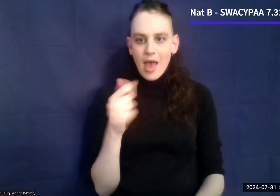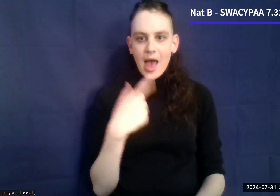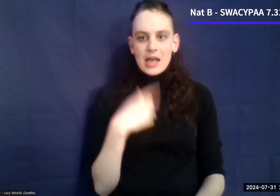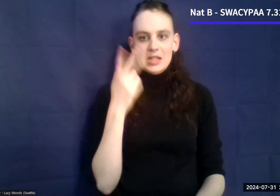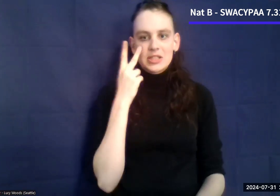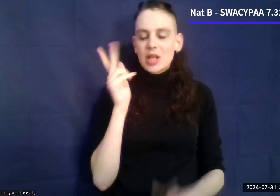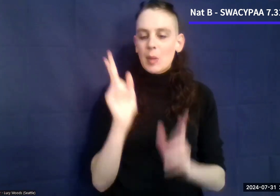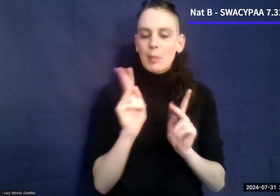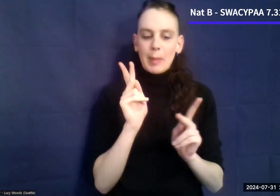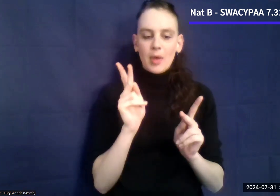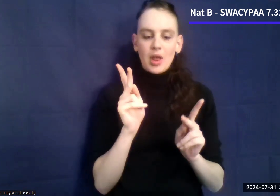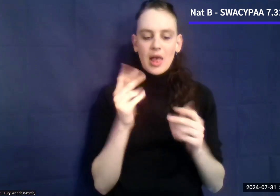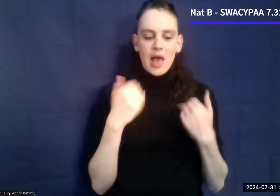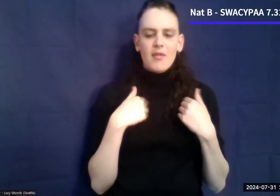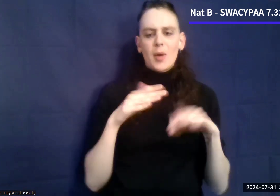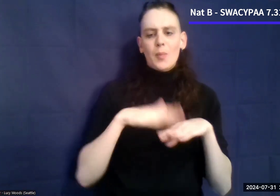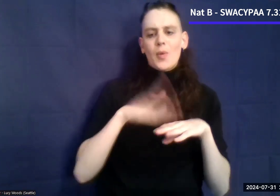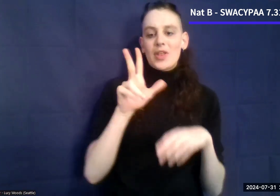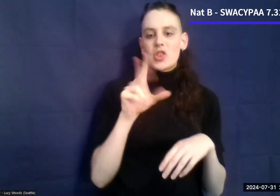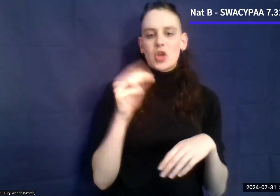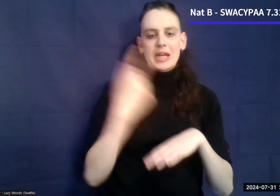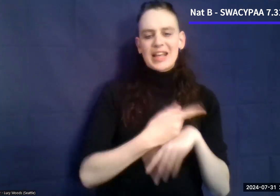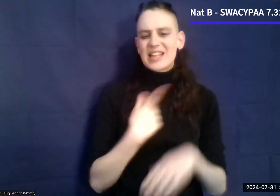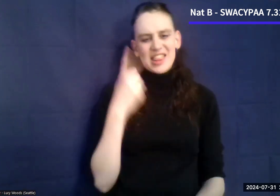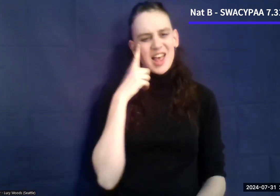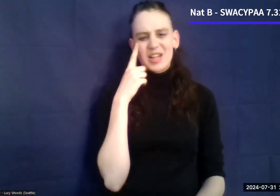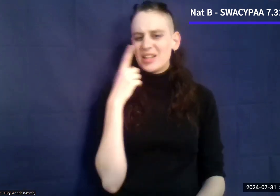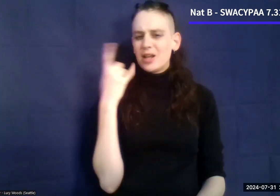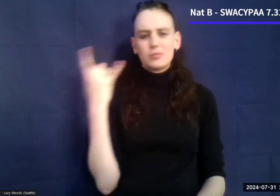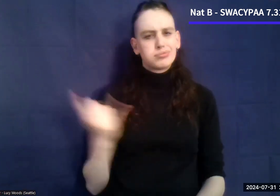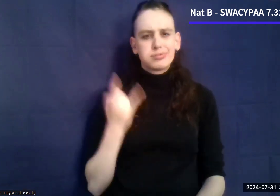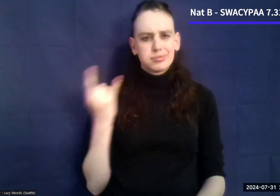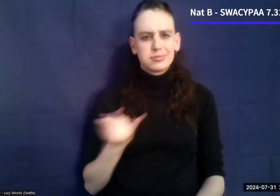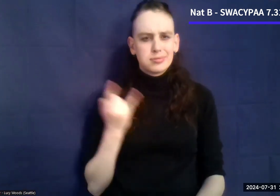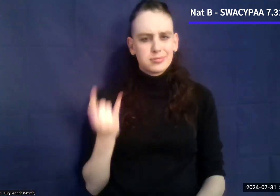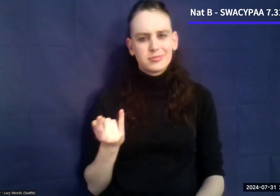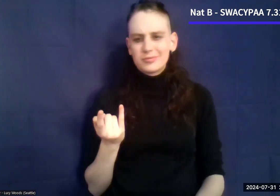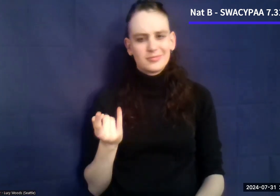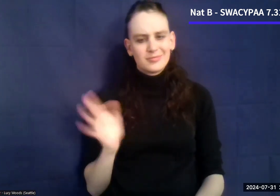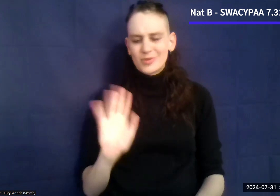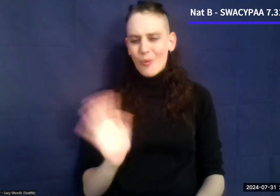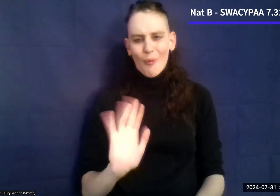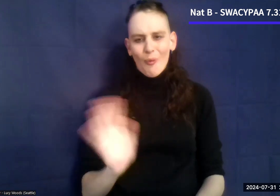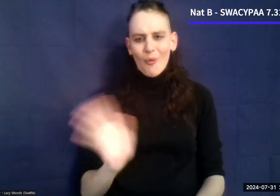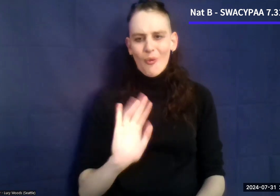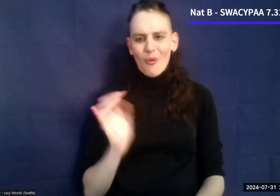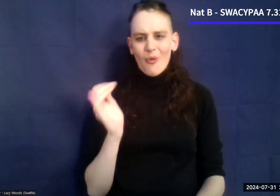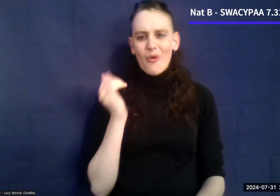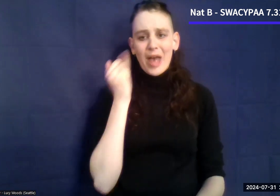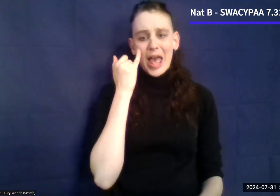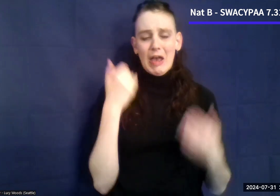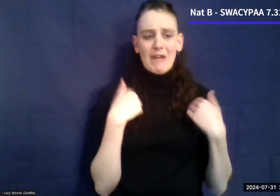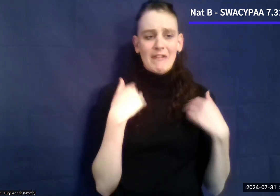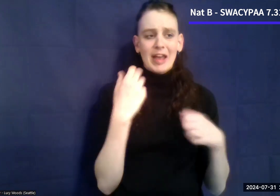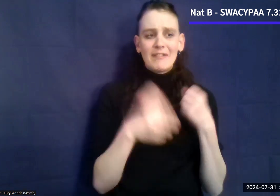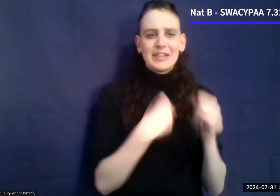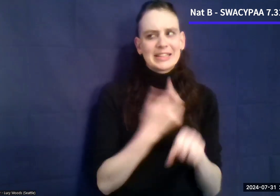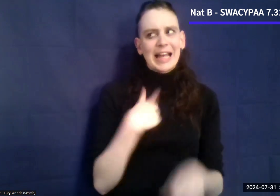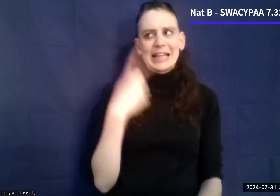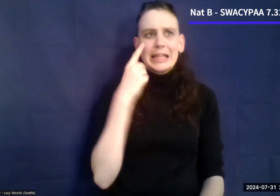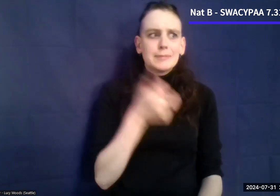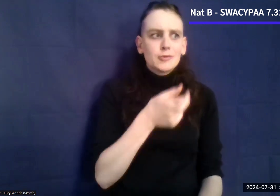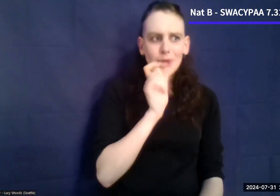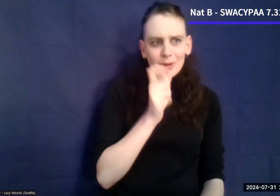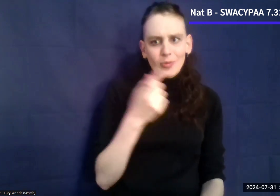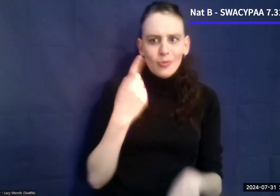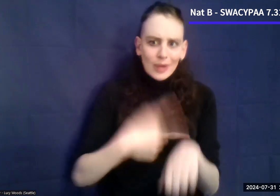you're full of shit. You're full of shit. Like there's no way. Like people with years, I was like, oh, they must have had like one or two drinks or